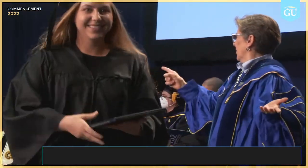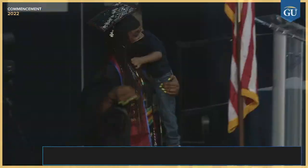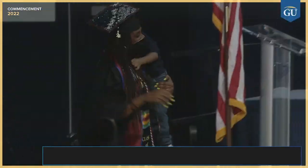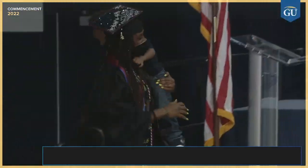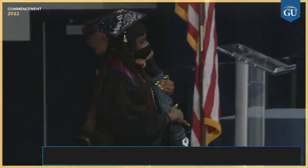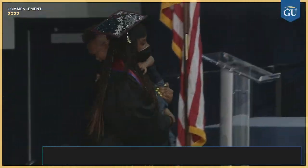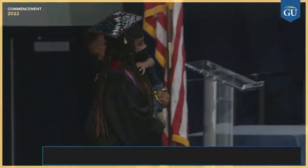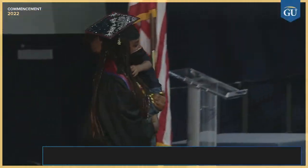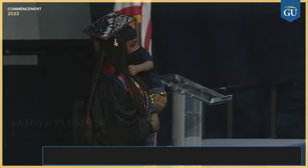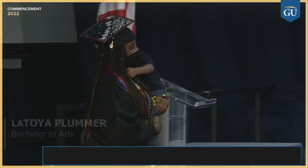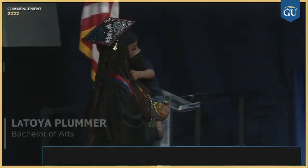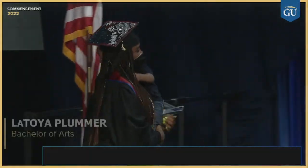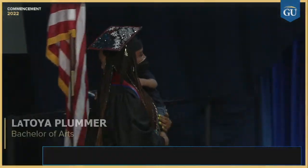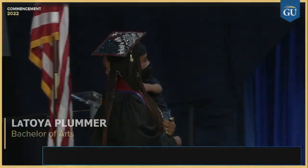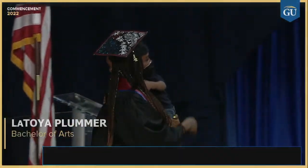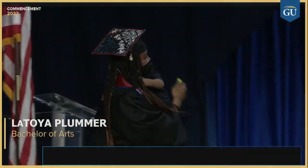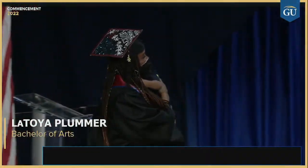Latoya Plumer, Bachelor of Arts.